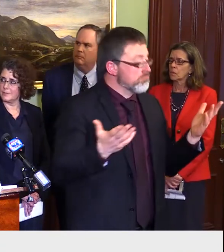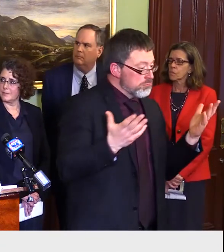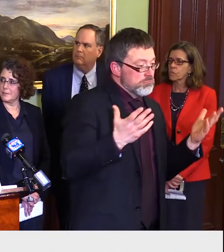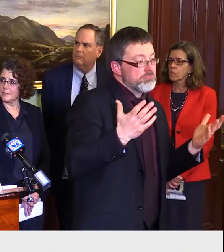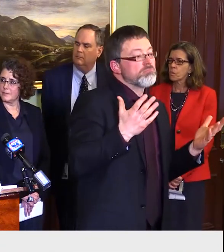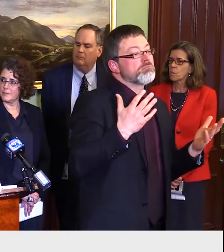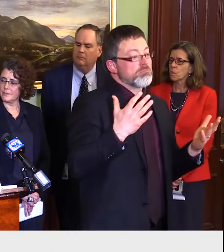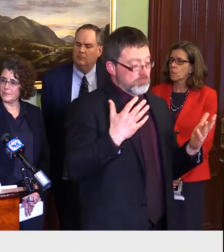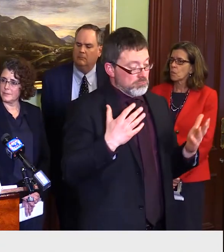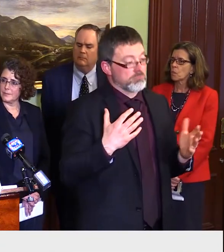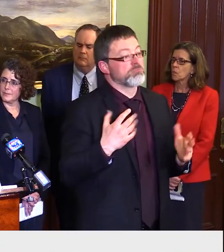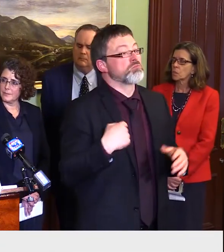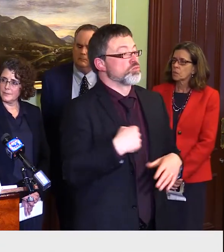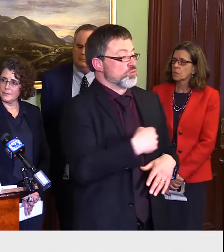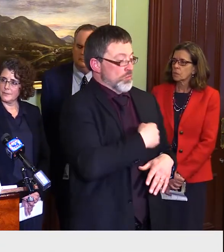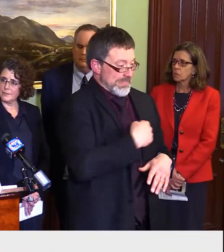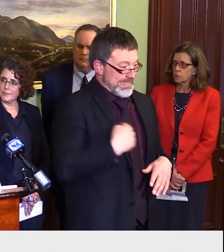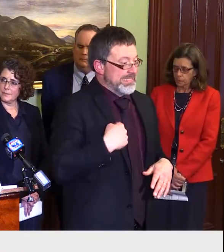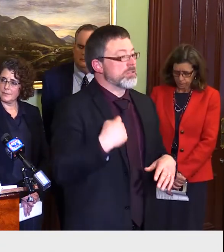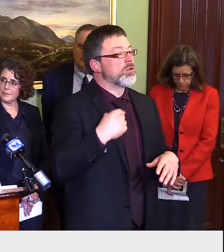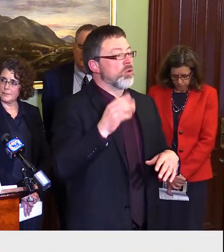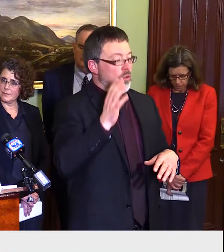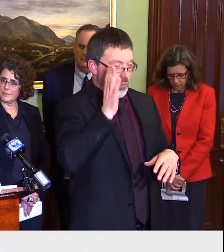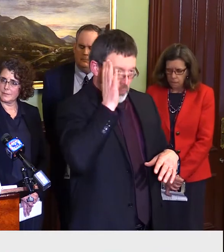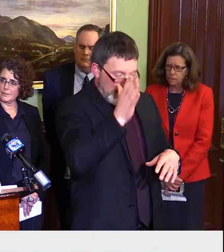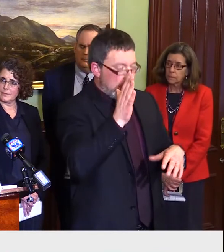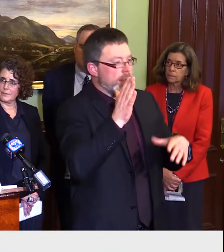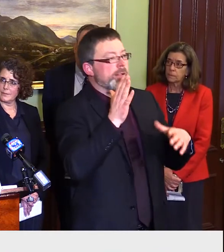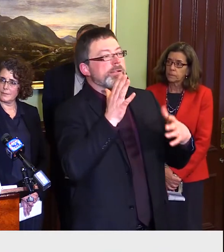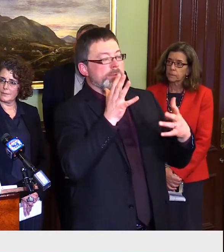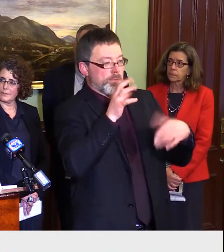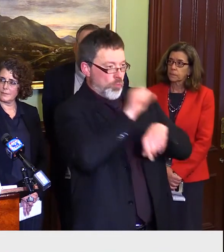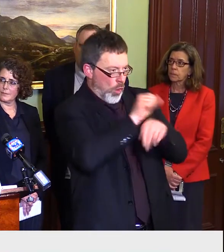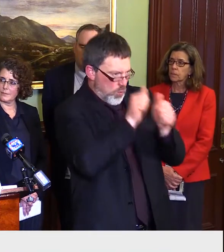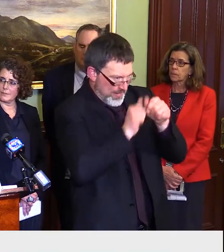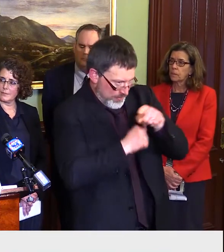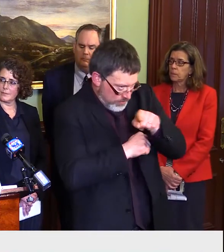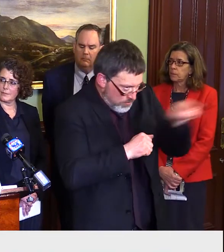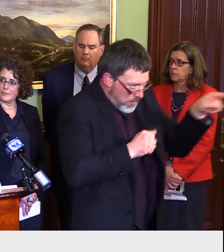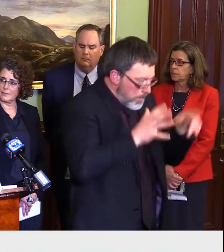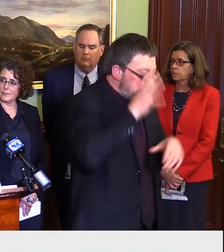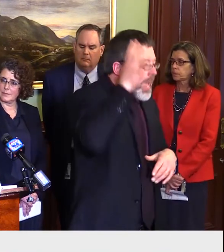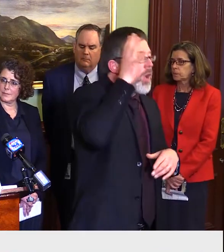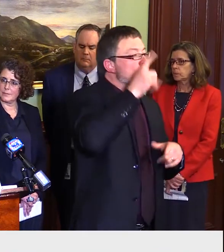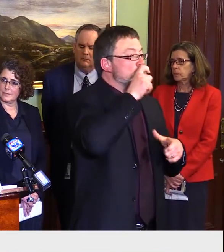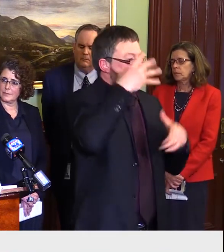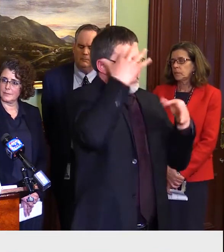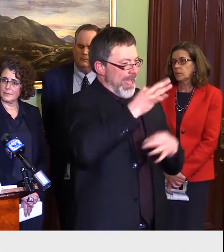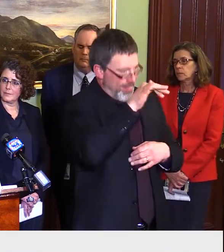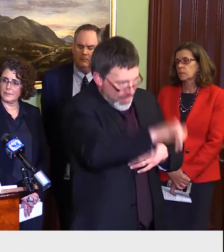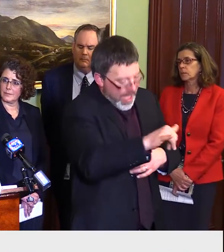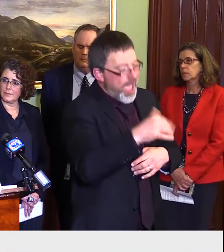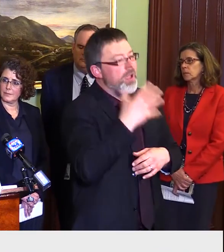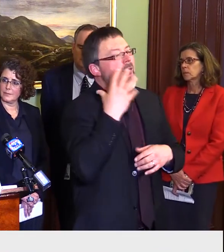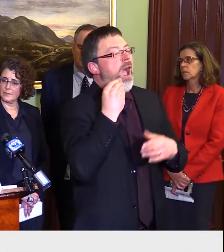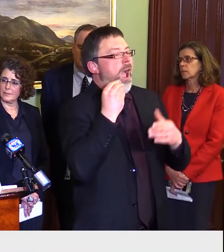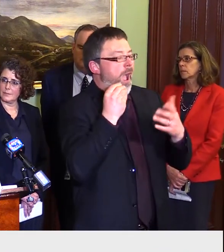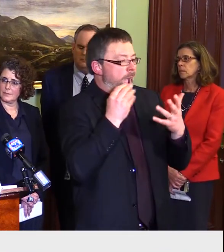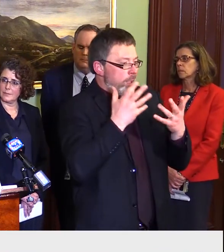again, we'll rely on the data and the science, and we're monitoring that daily, as you know.